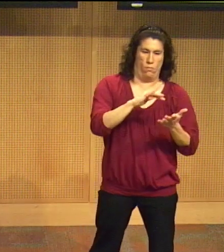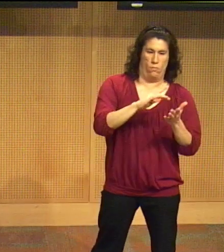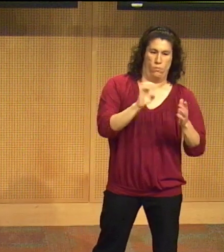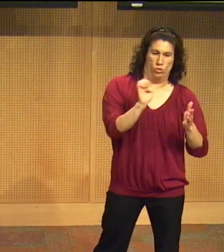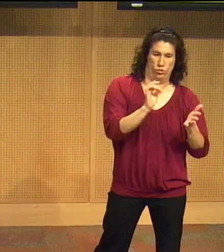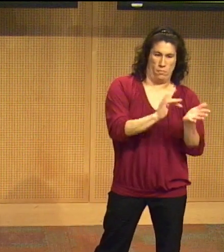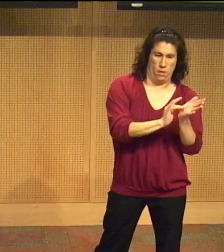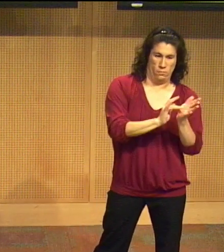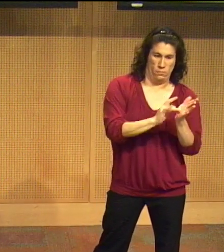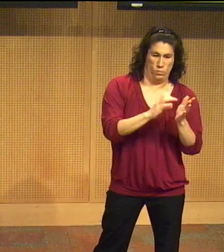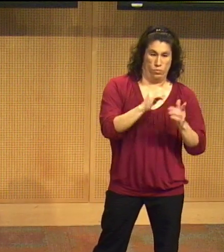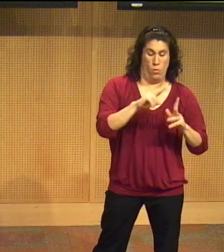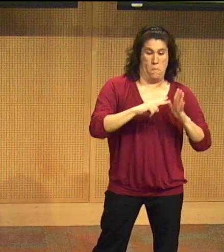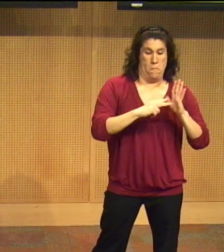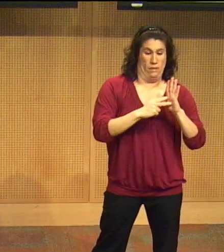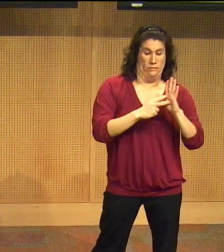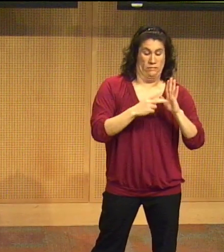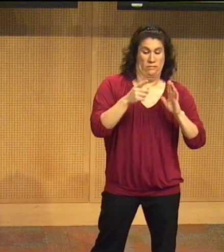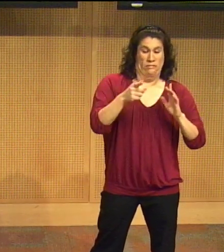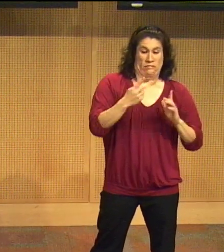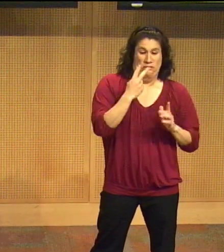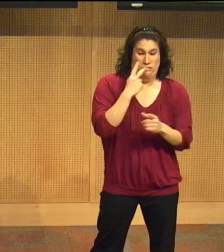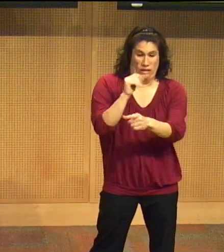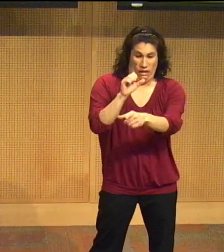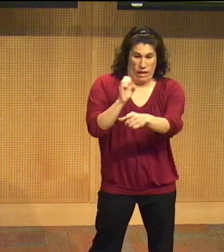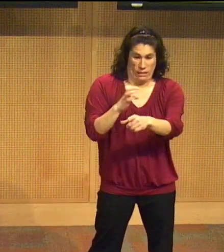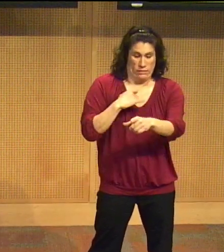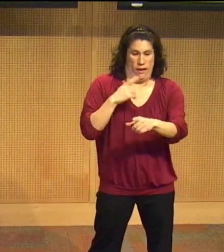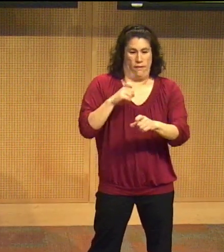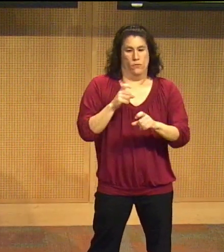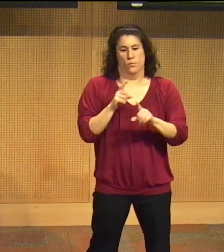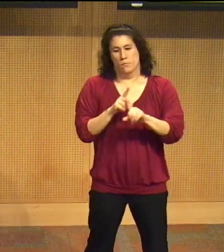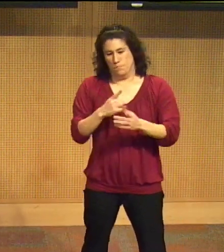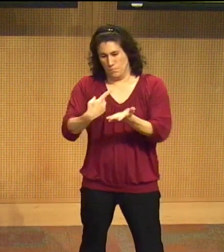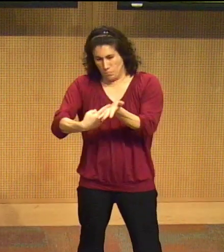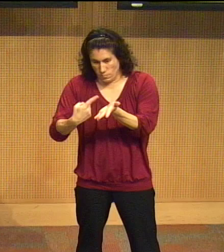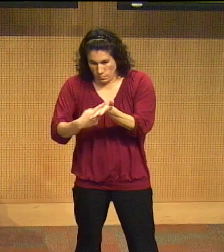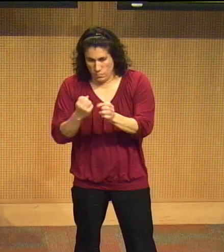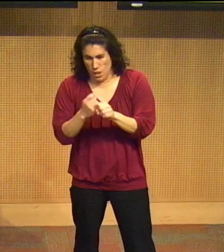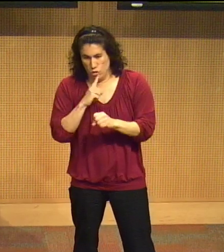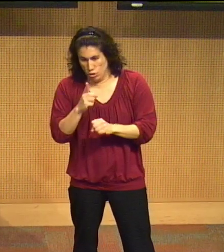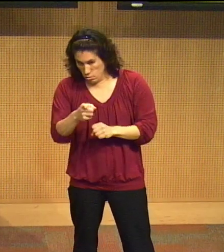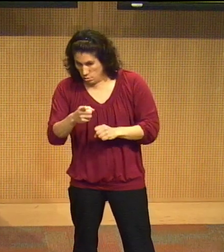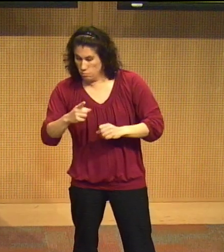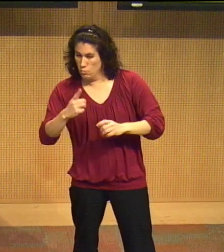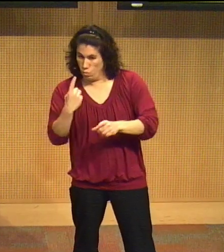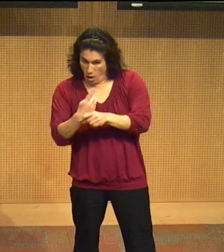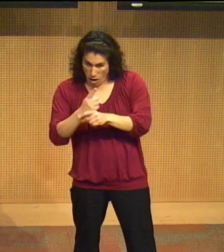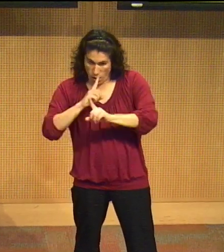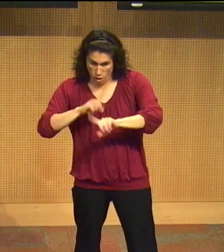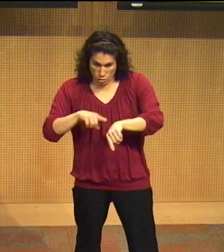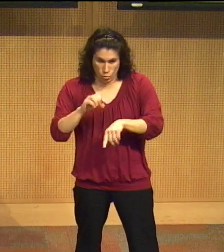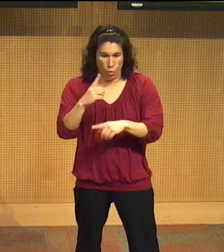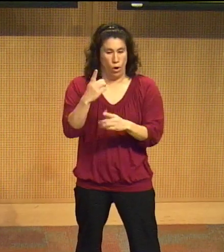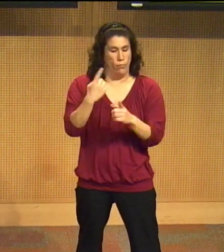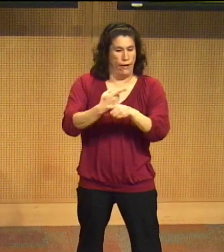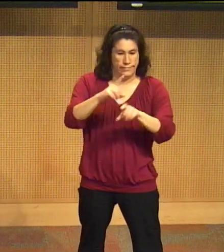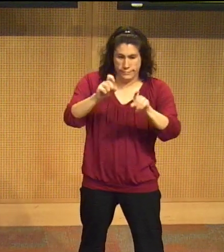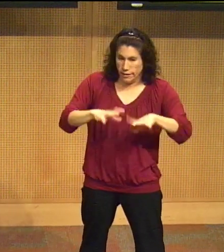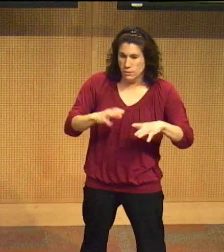so they understand emergency medicine. And they'll see a case, they learn how to debrief about it. We'll talk about the plan of